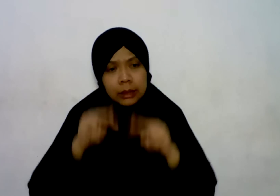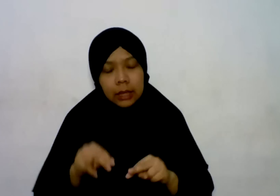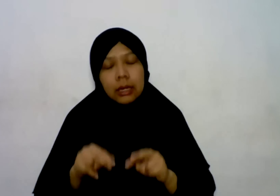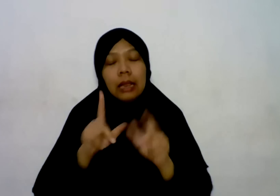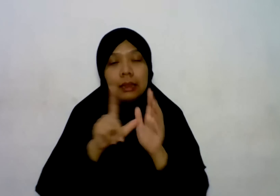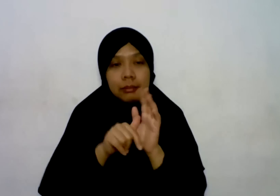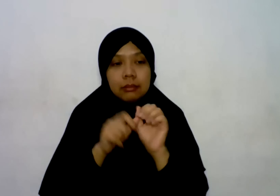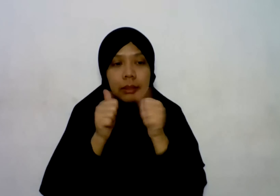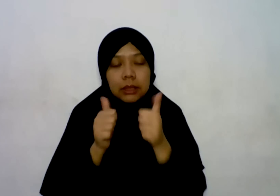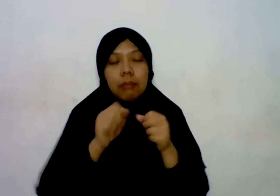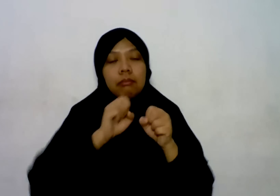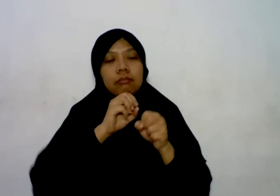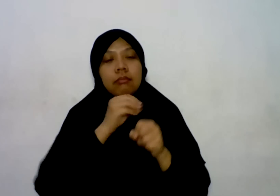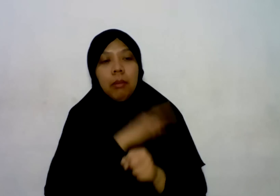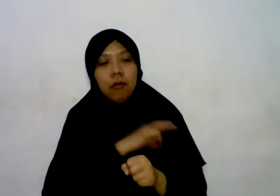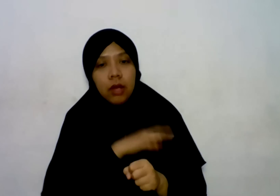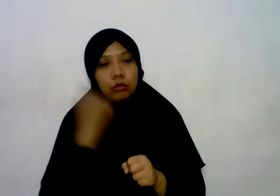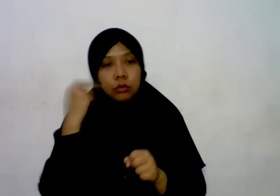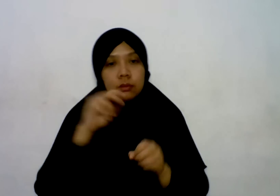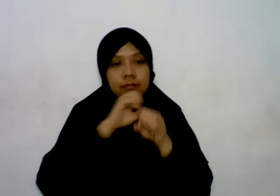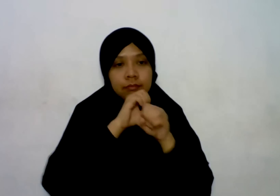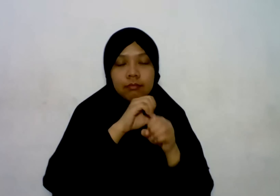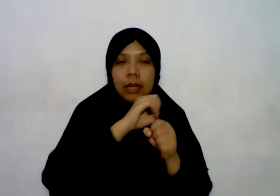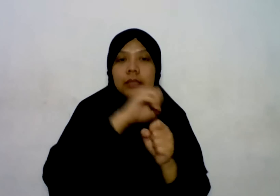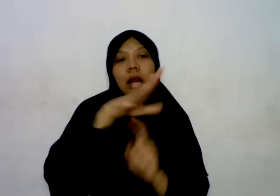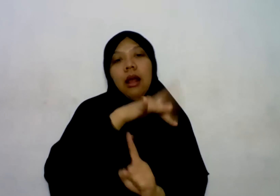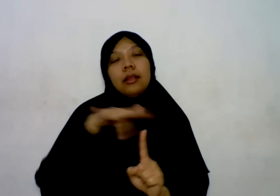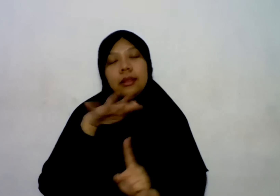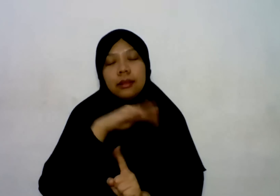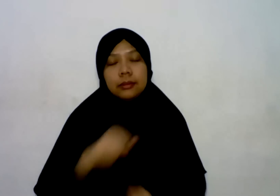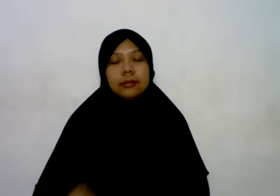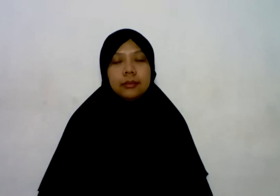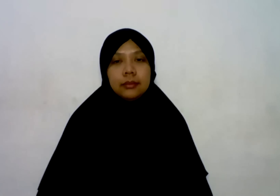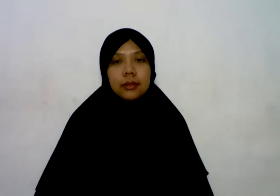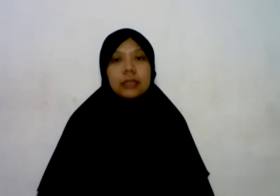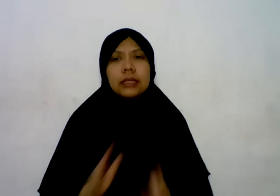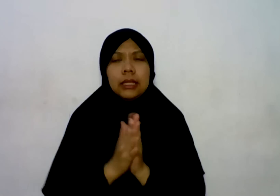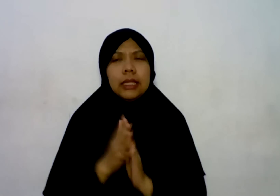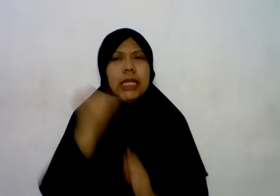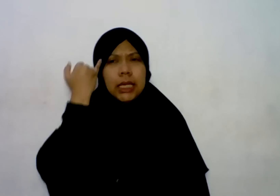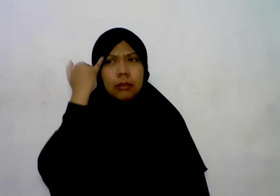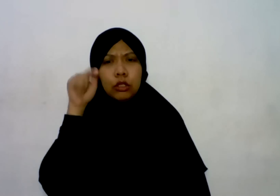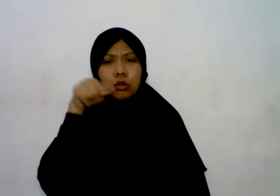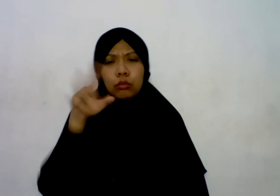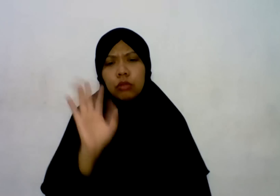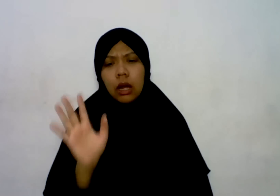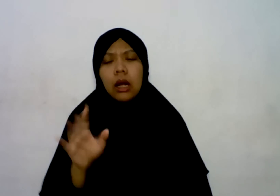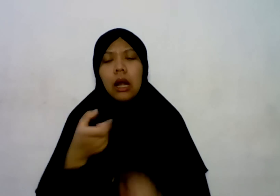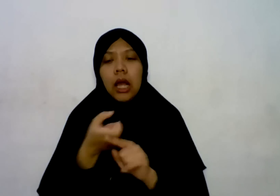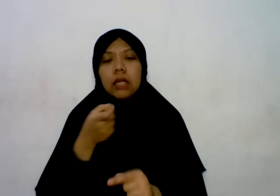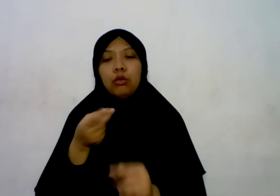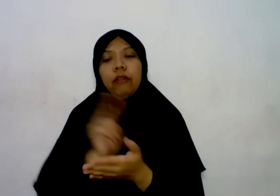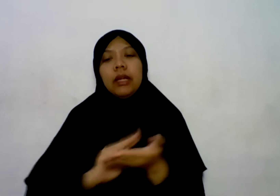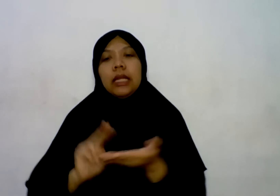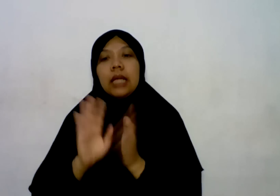that, as you said here, that knowledge is not just produced in universities, it's produced in communities,